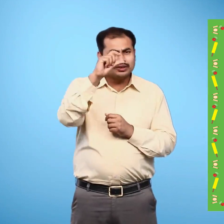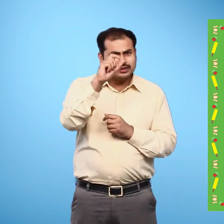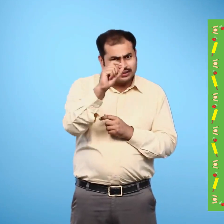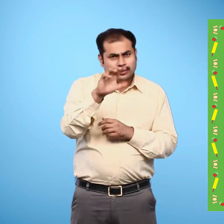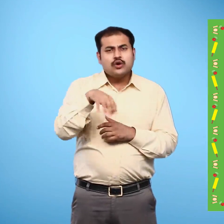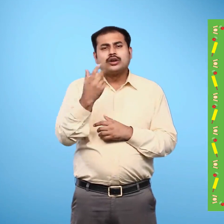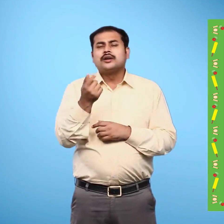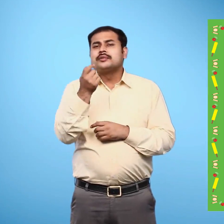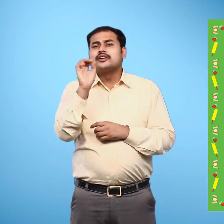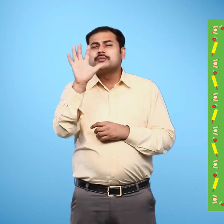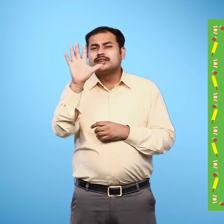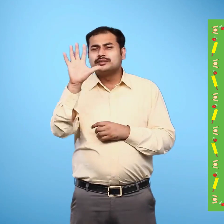And a 5 rupee coin.